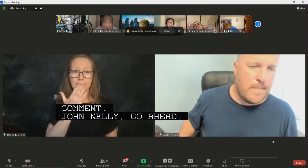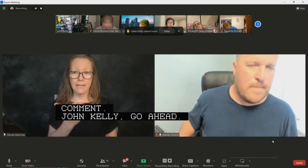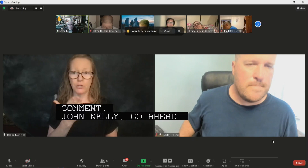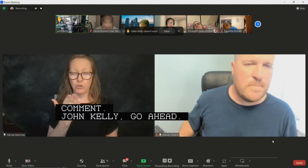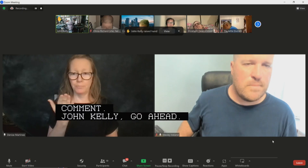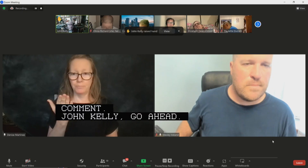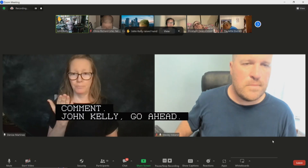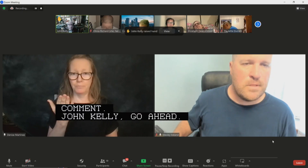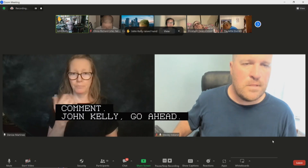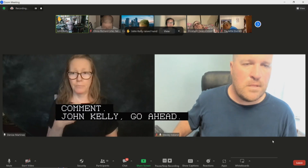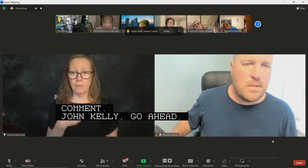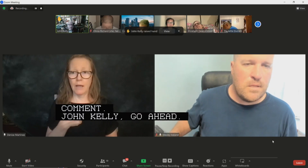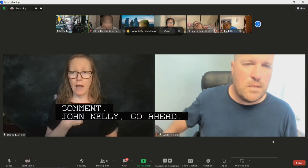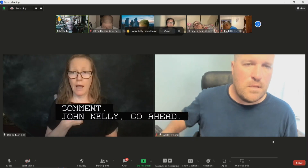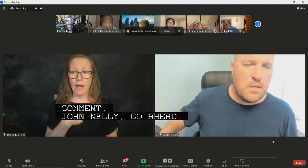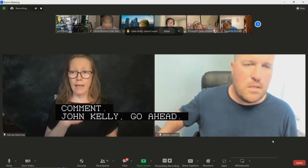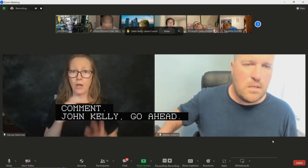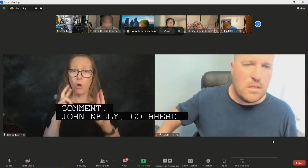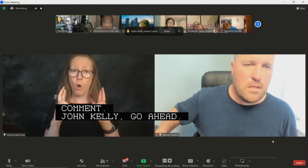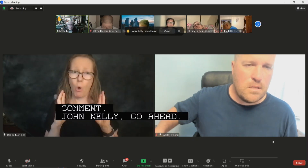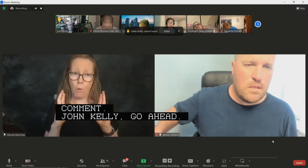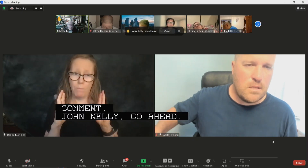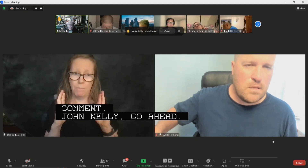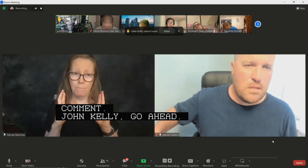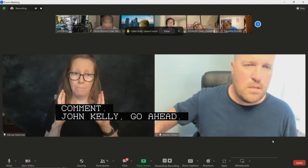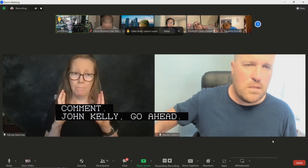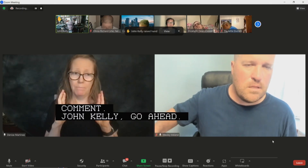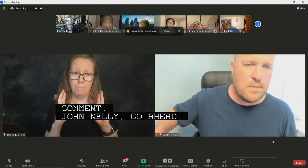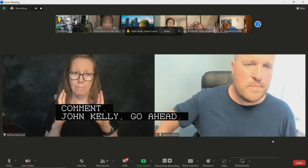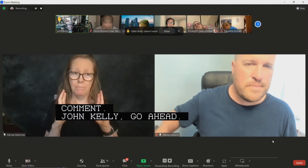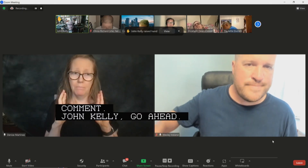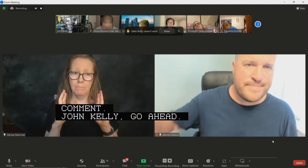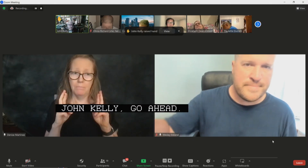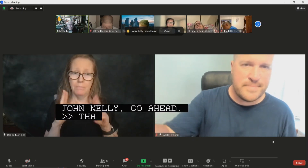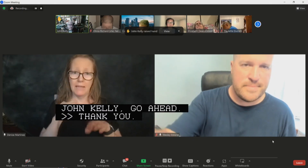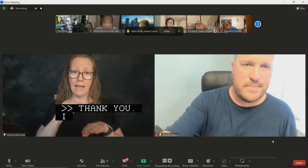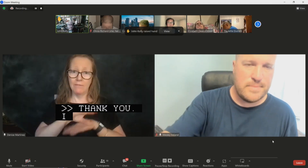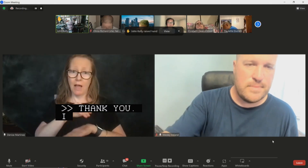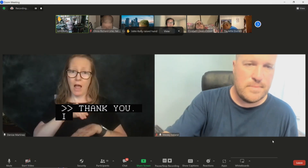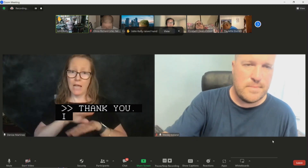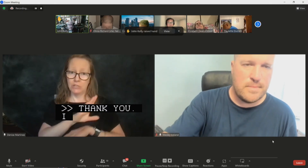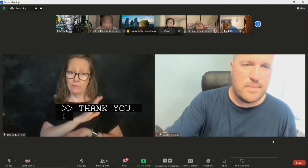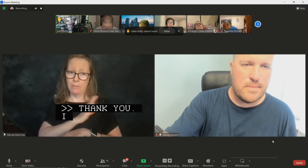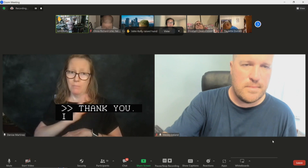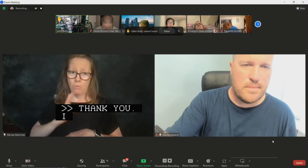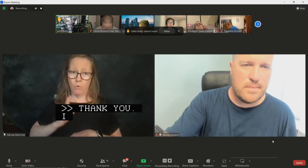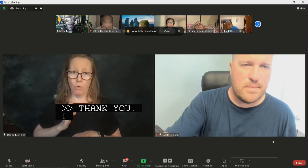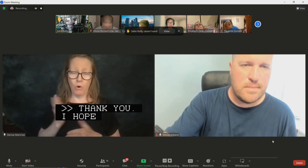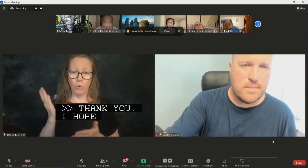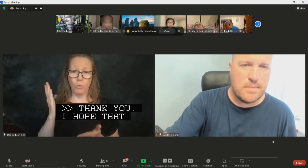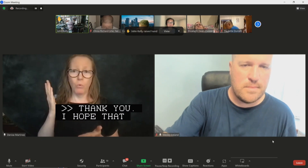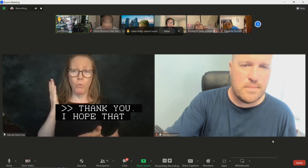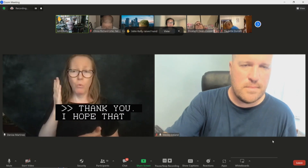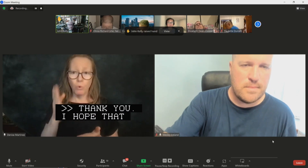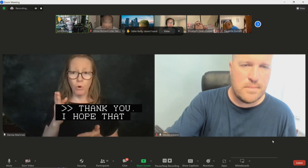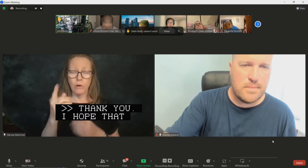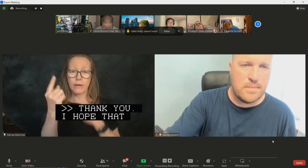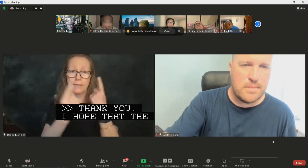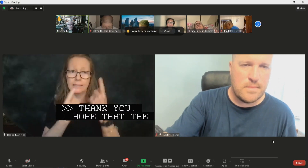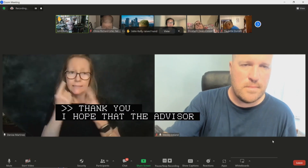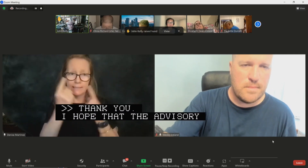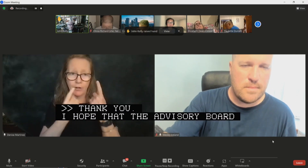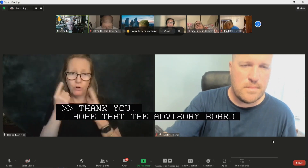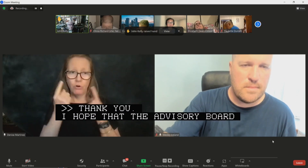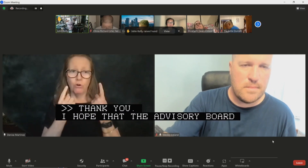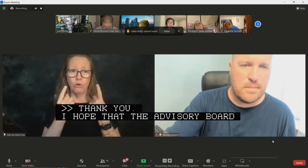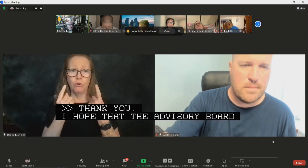I hope that the advisory board would consider having a